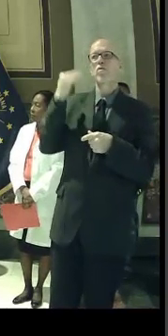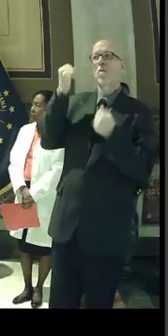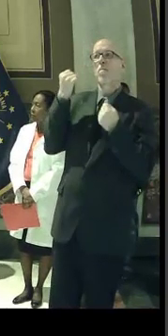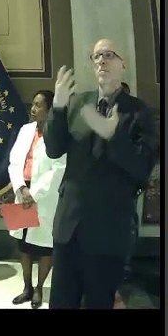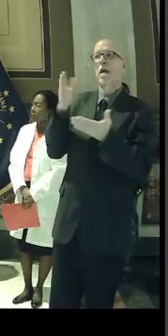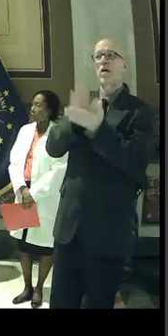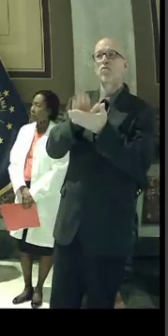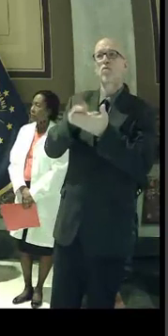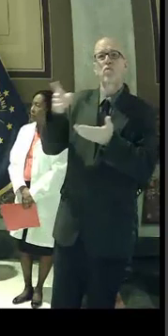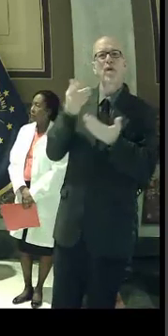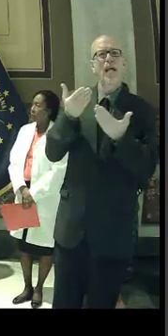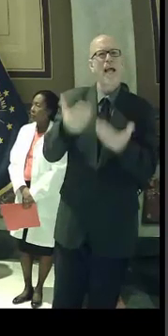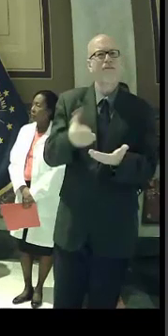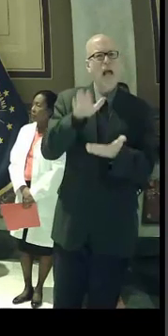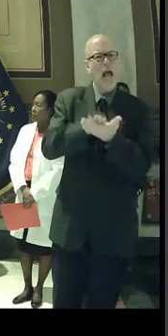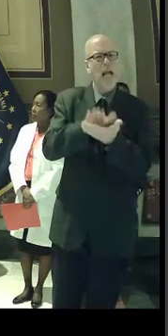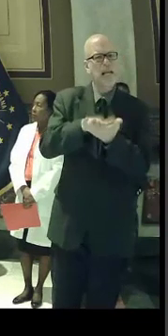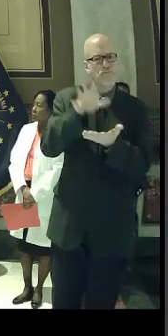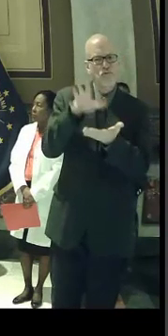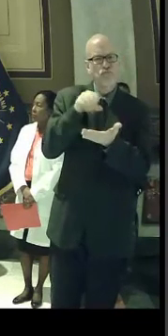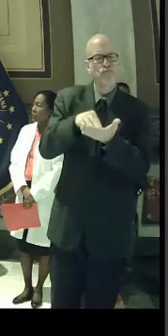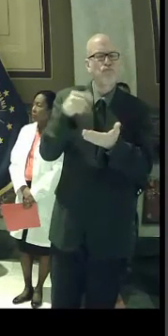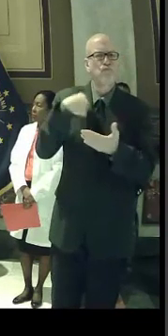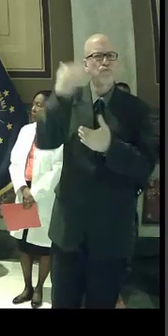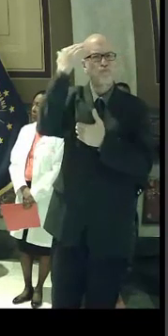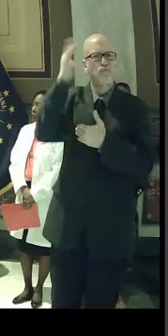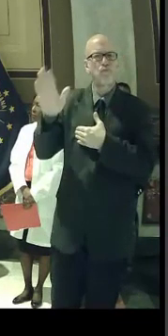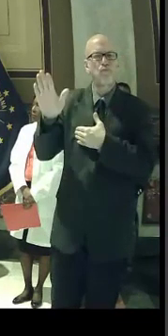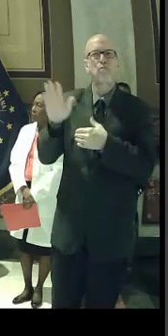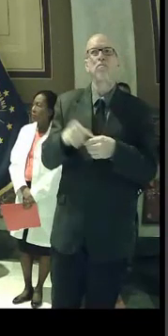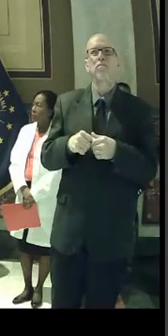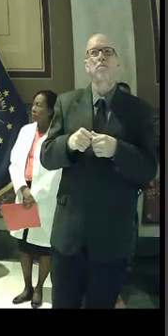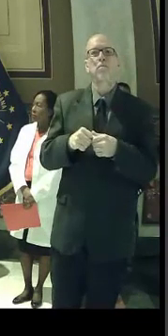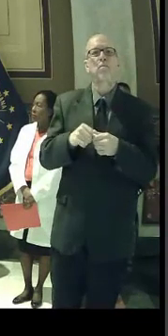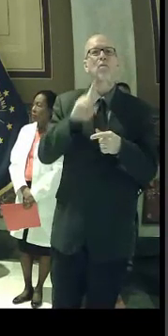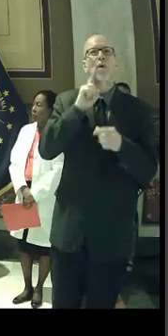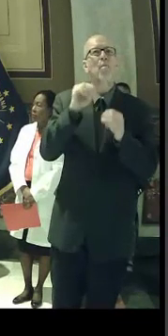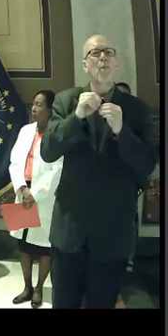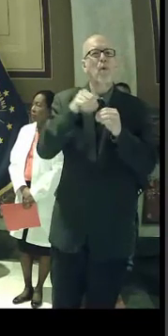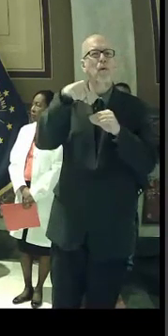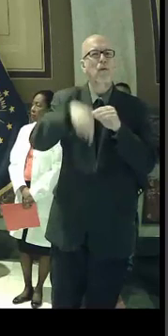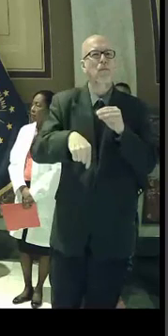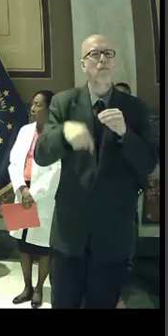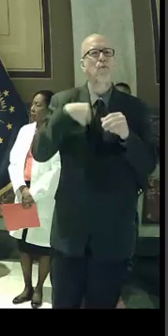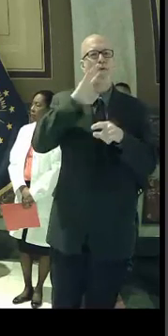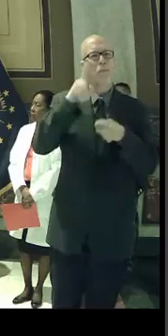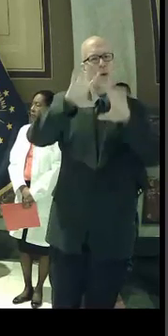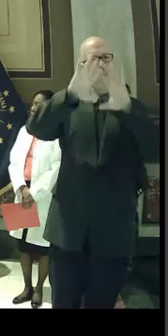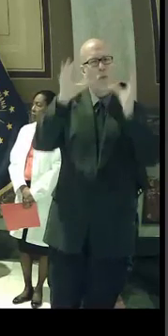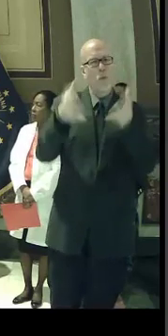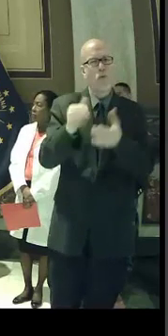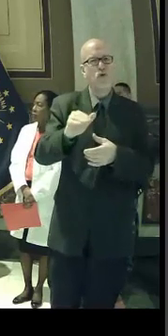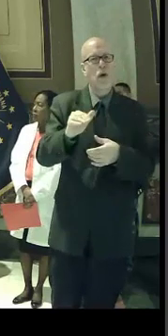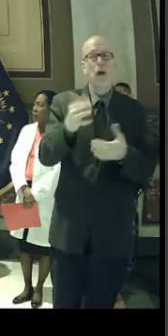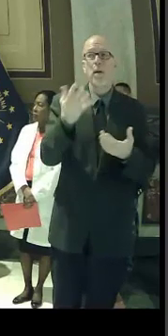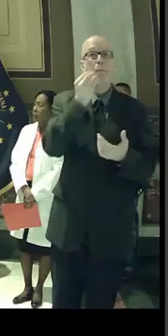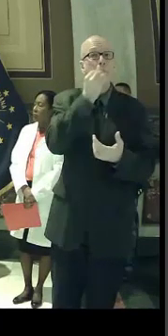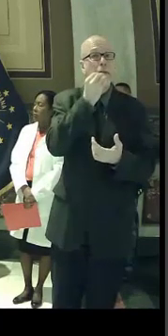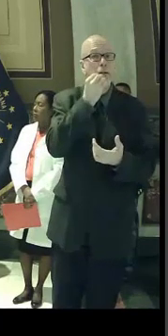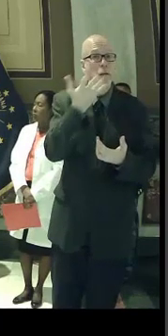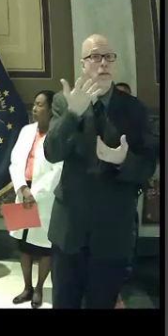heavy academics. But right now, we also are well aware we are more than that. We are about the whole child, and that means meals.